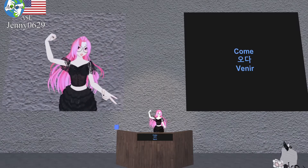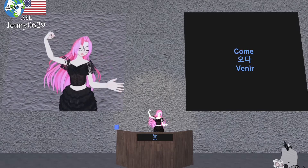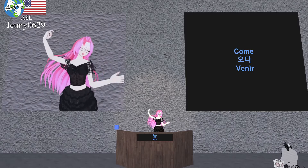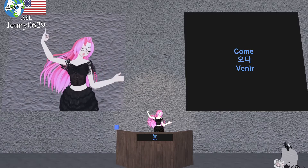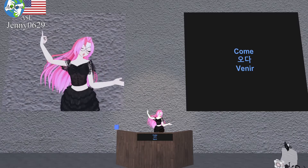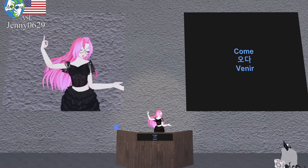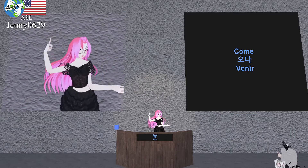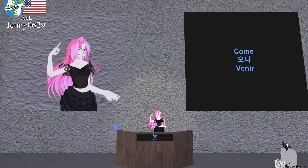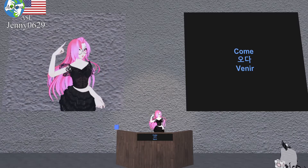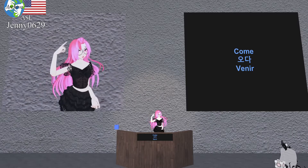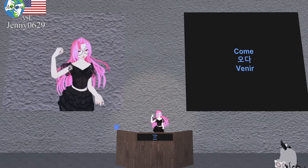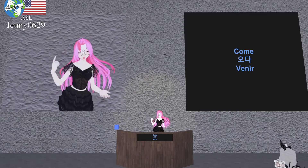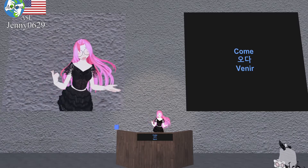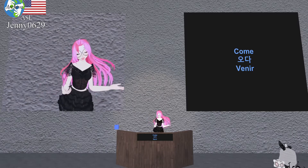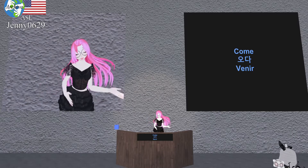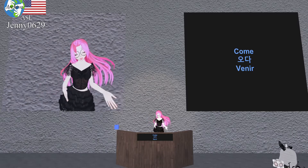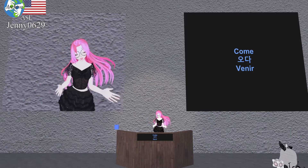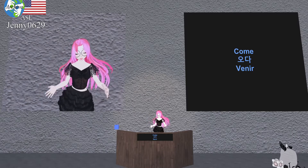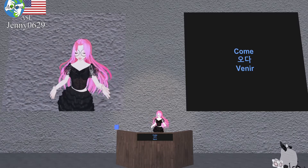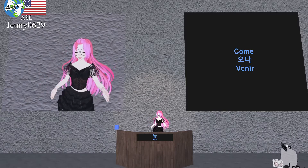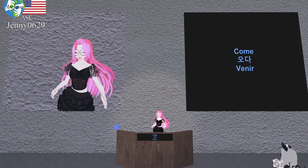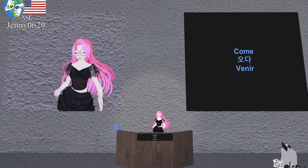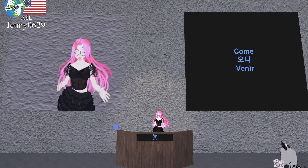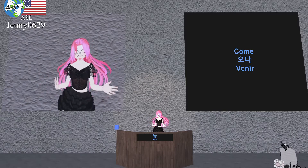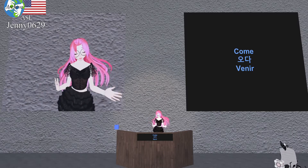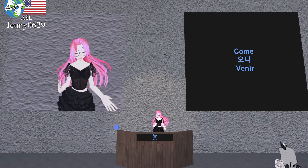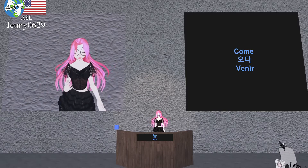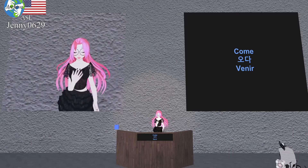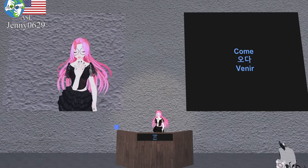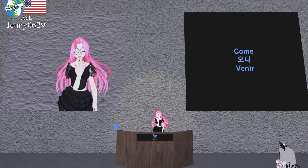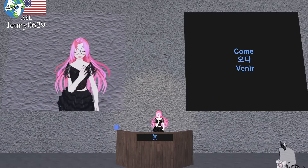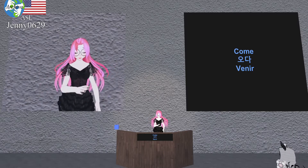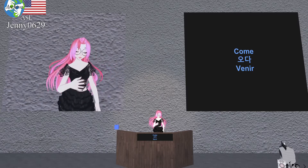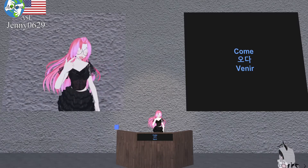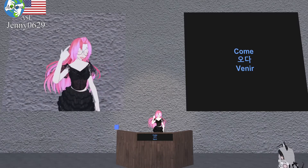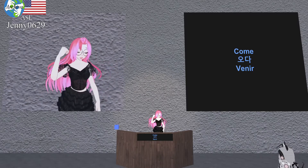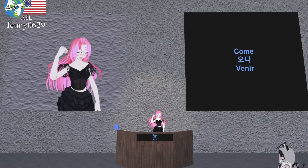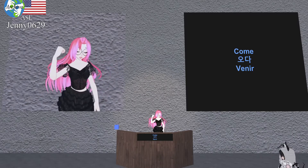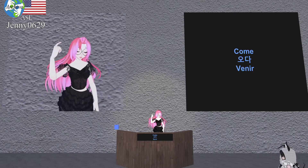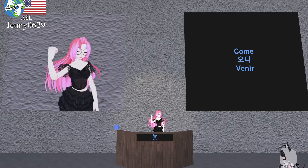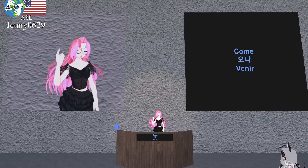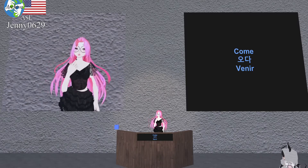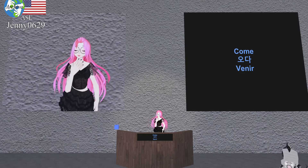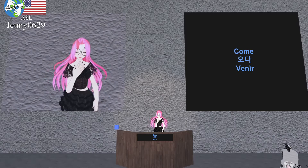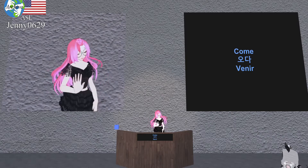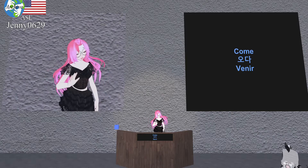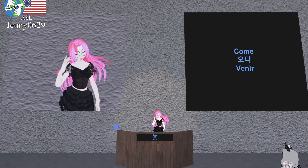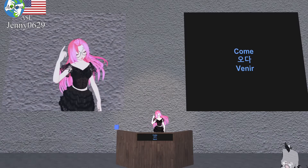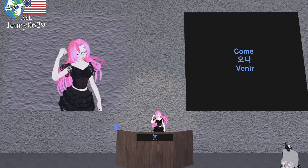to the cloud. You're dreaming. Yep. And another question I might get is nightmare. You just sign bad